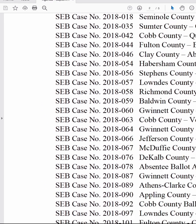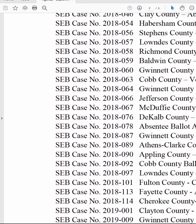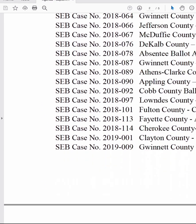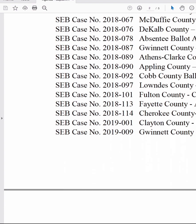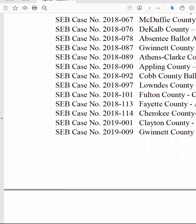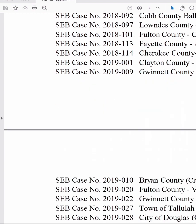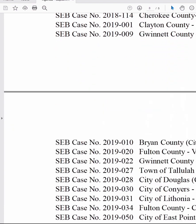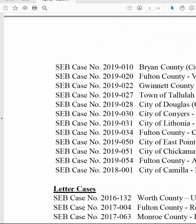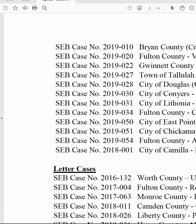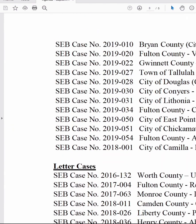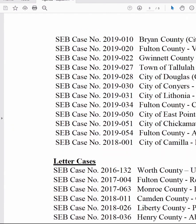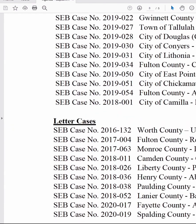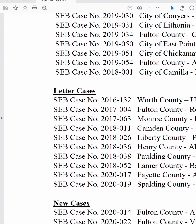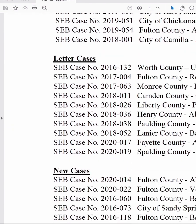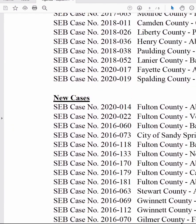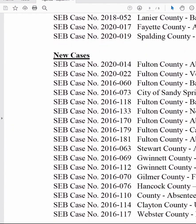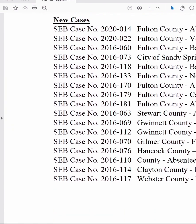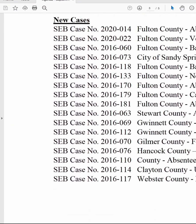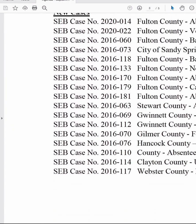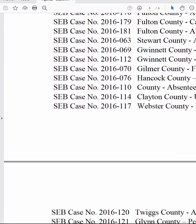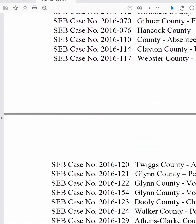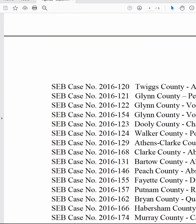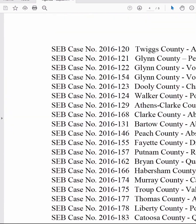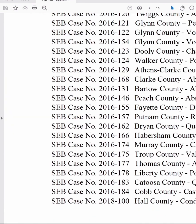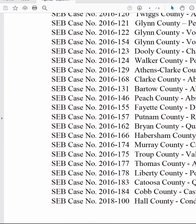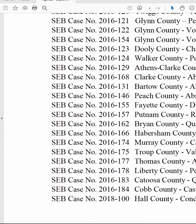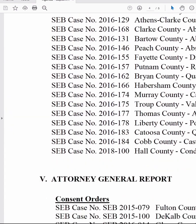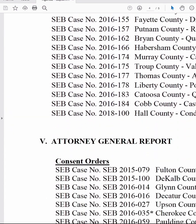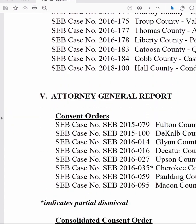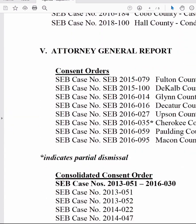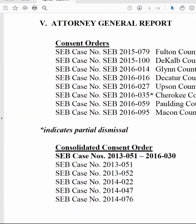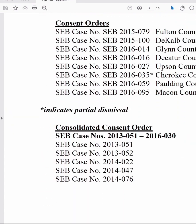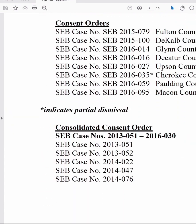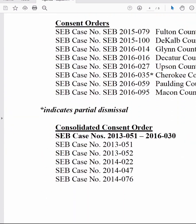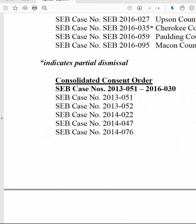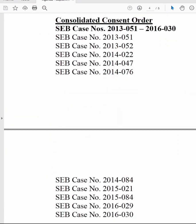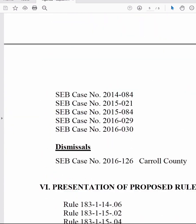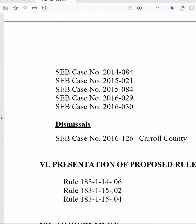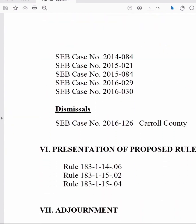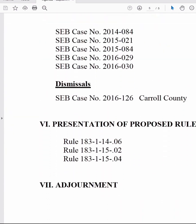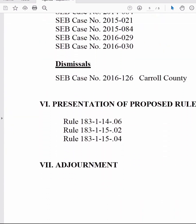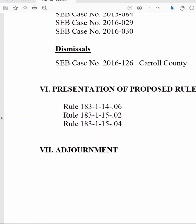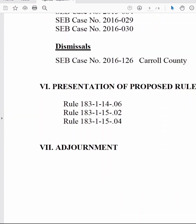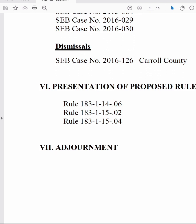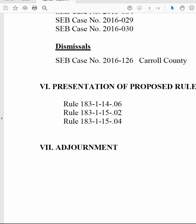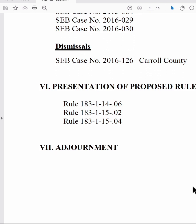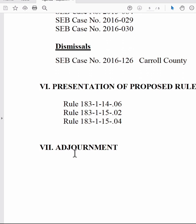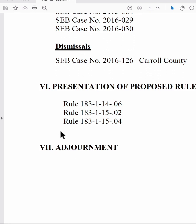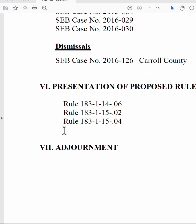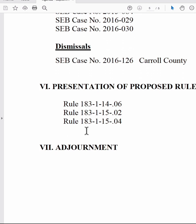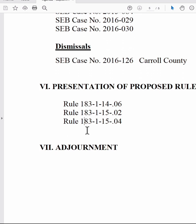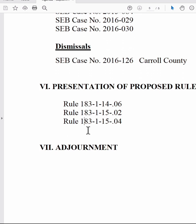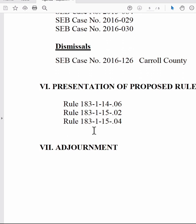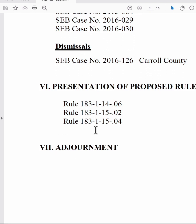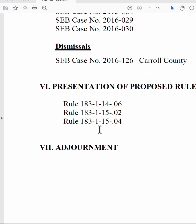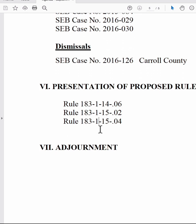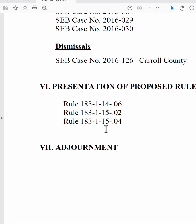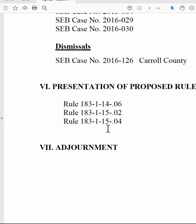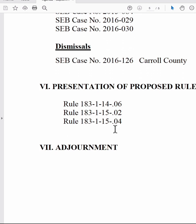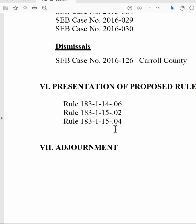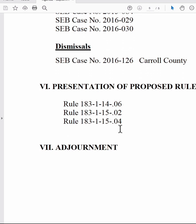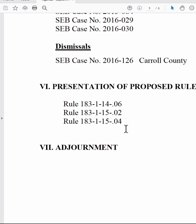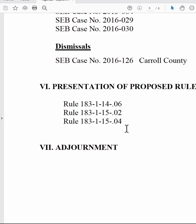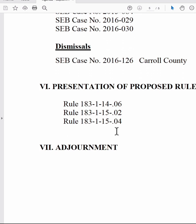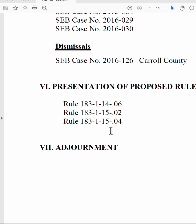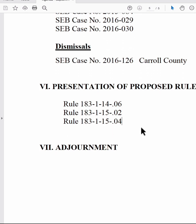the agenda, it's because they were pulling a fast one. Sleight of hand, as it were. They get away with it because it's legal, but not because